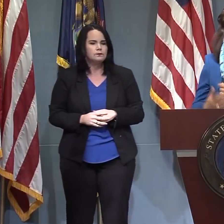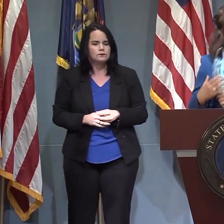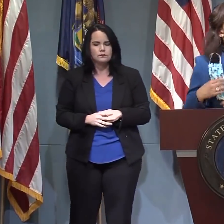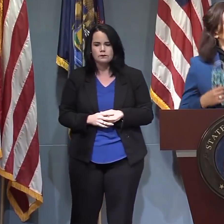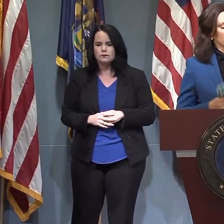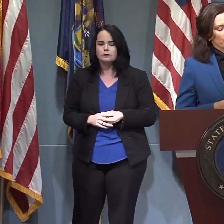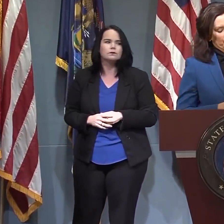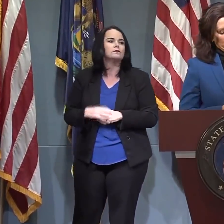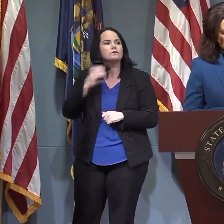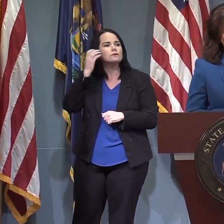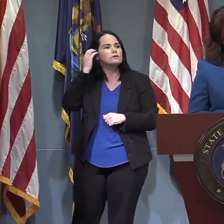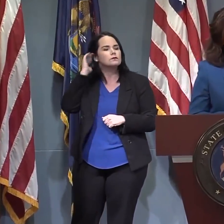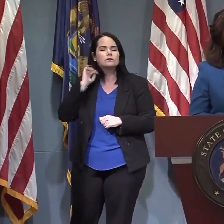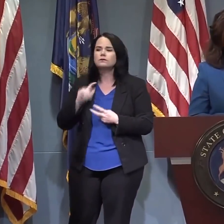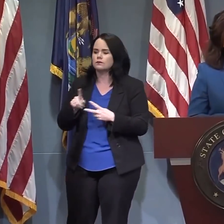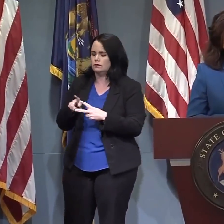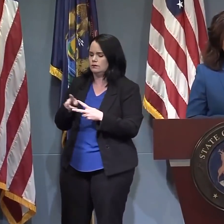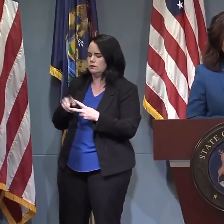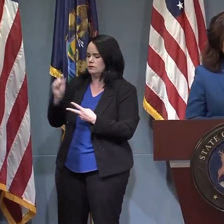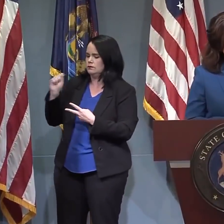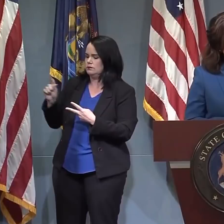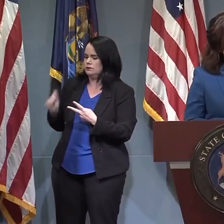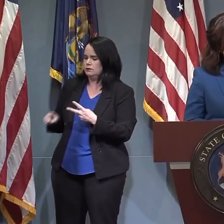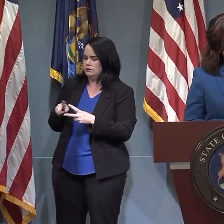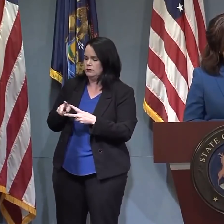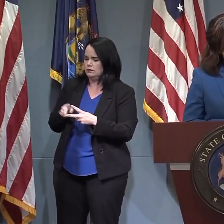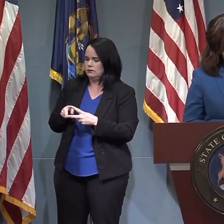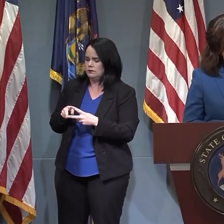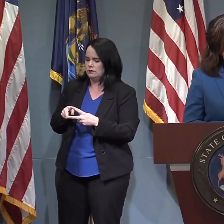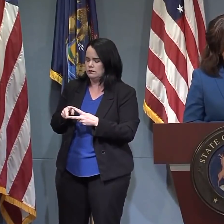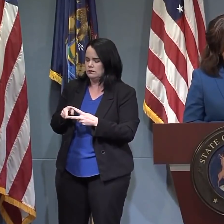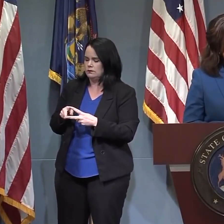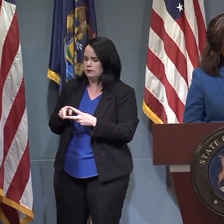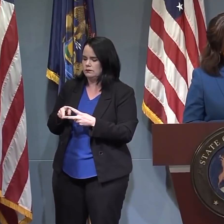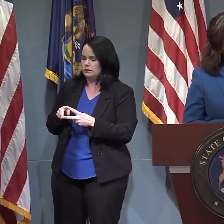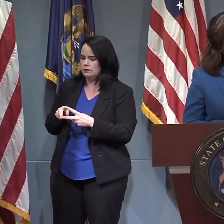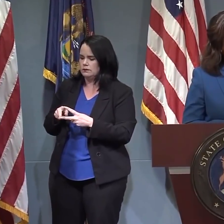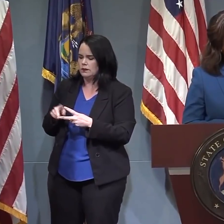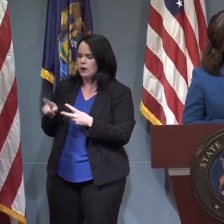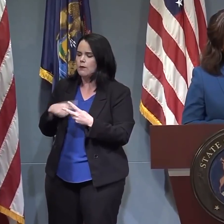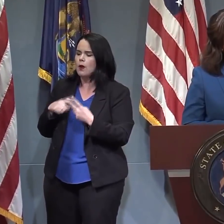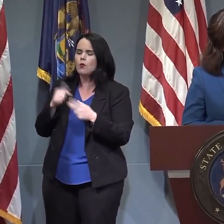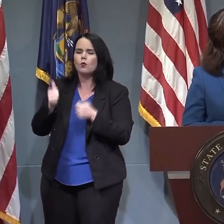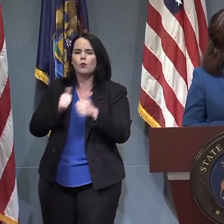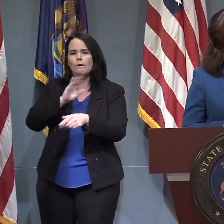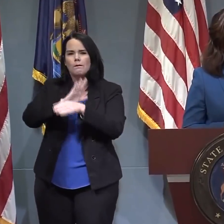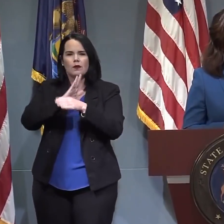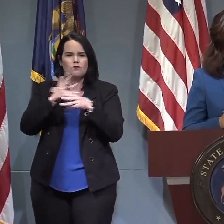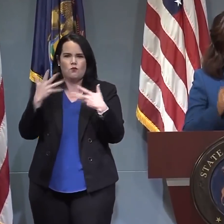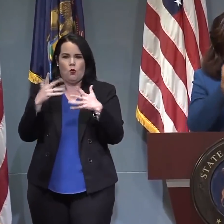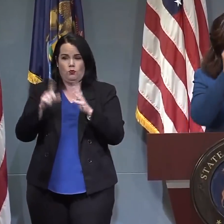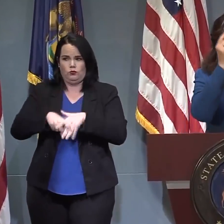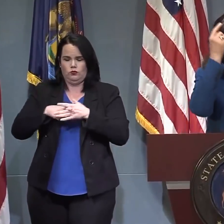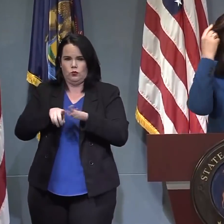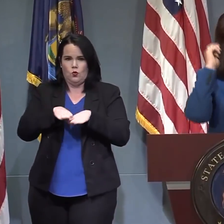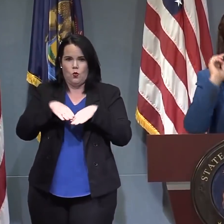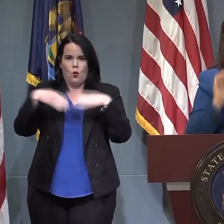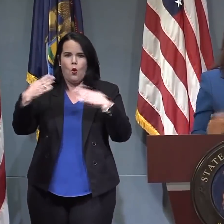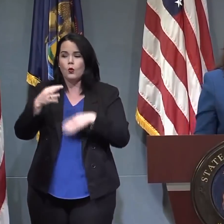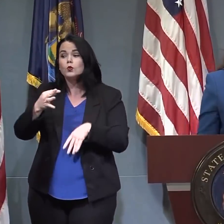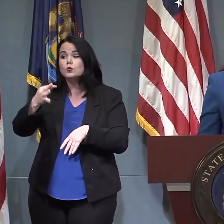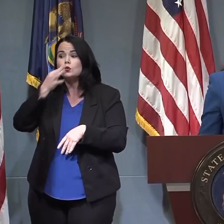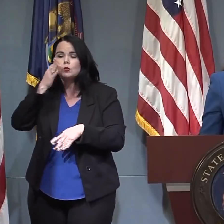A couple of questions about the fields that have already been cleared to open or are anticipating reopening